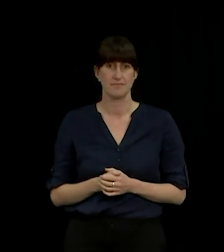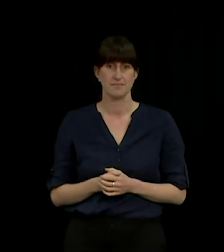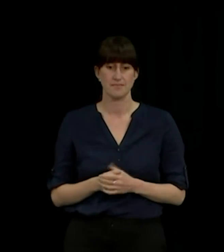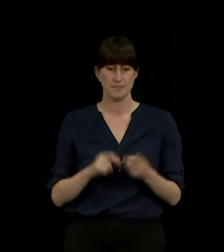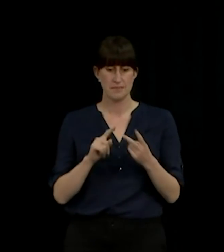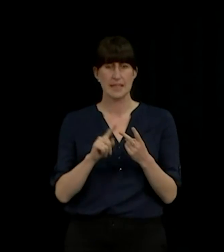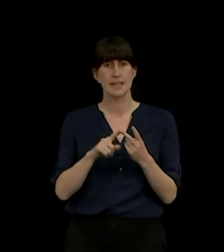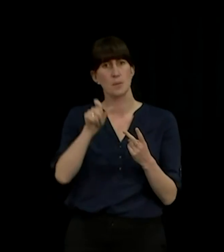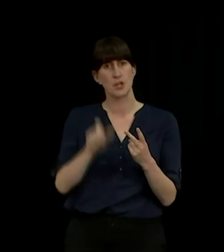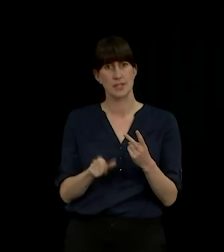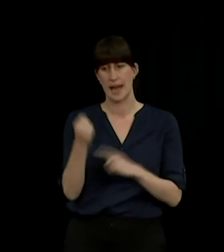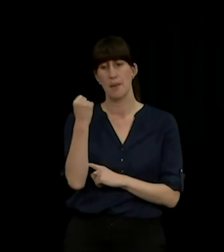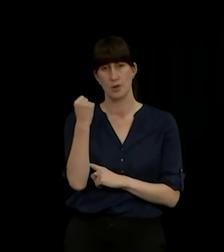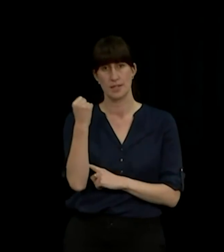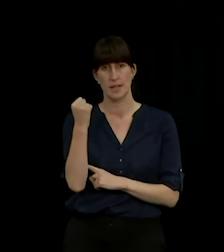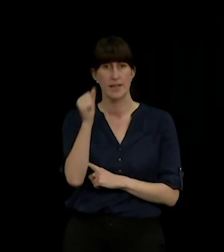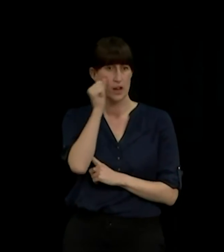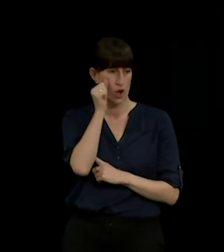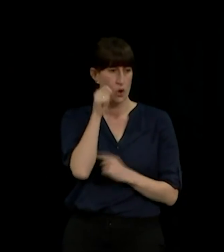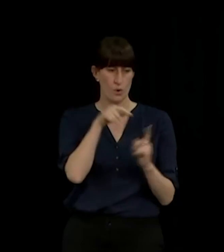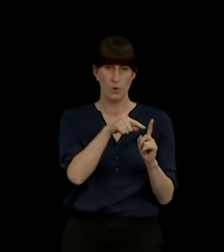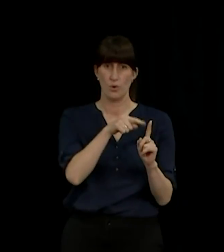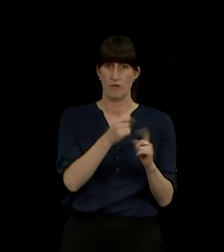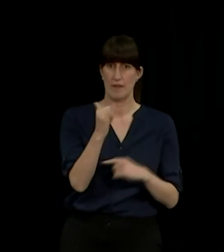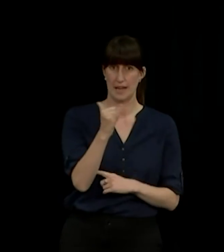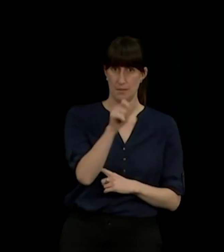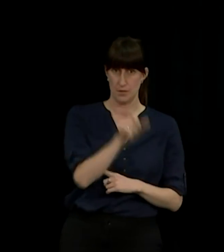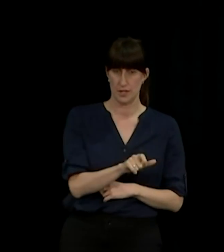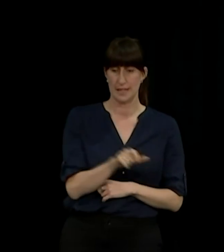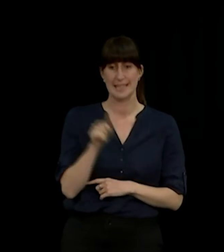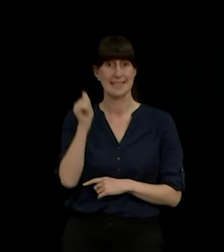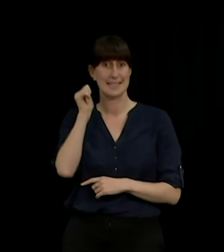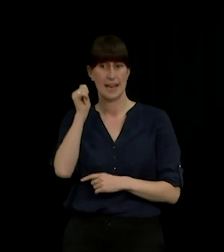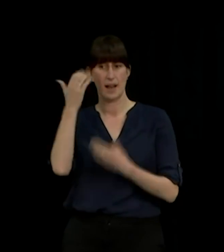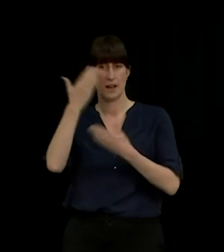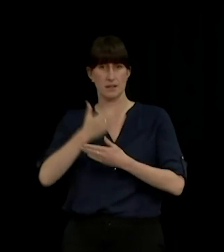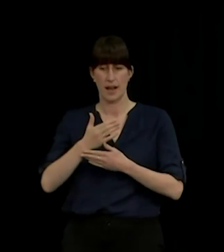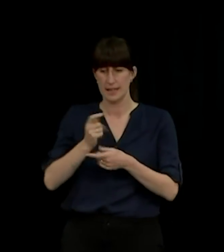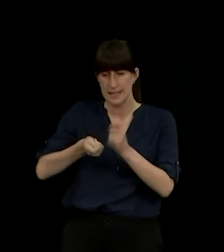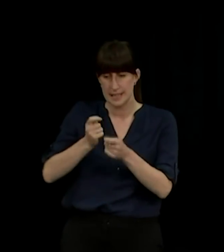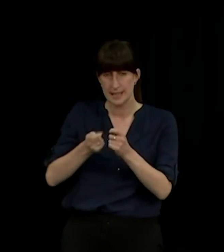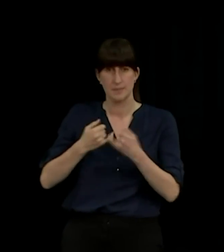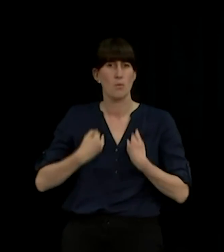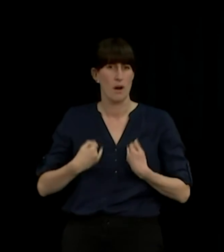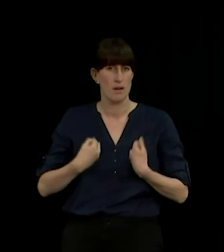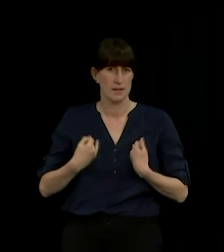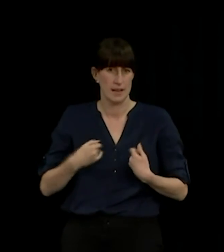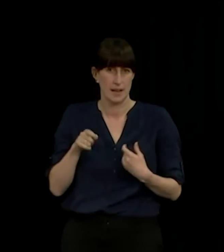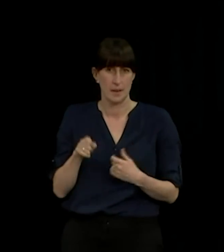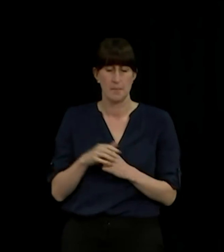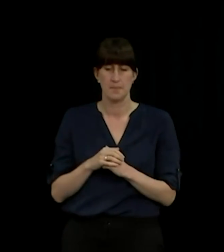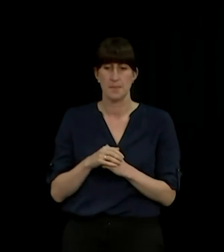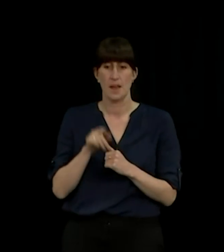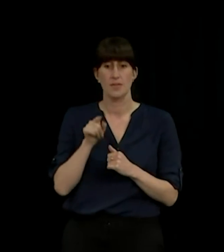a known contact of the Raglan case and was tested yesterday evening after becoming unwell. This person was